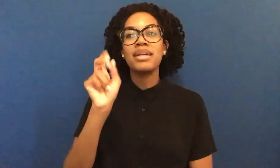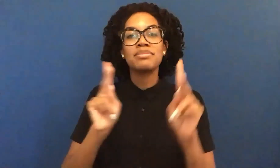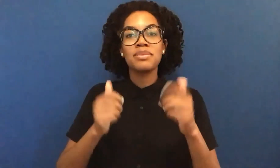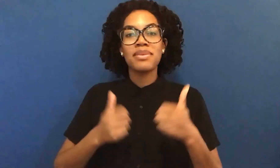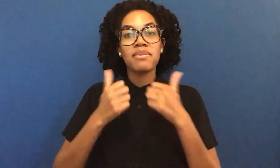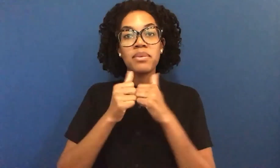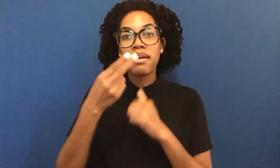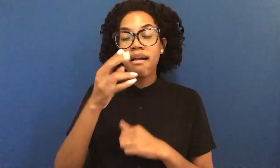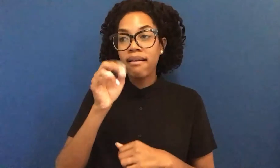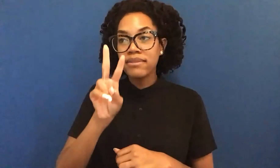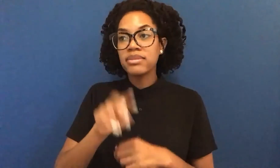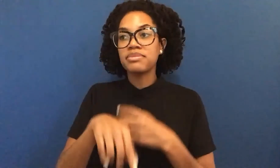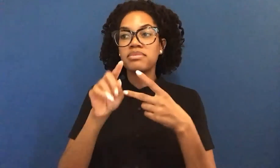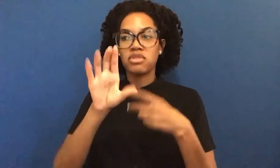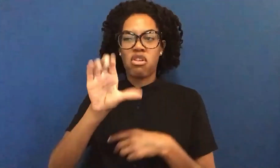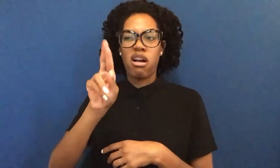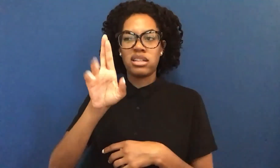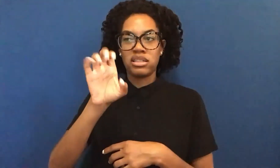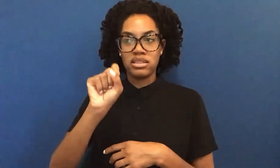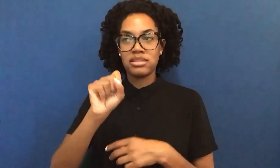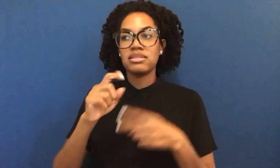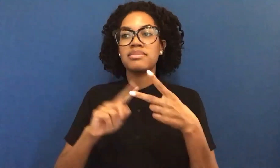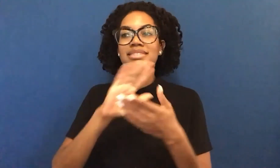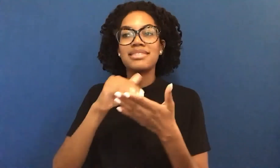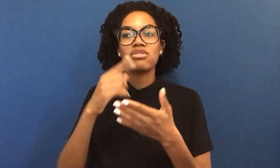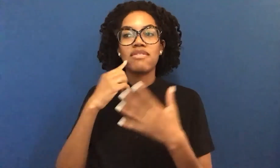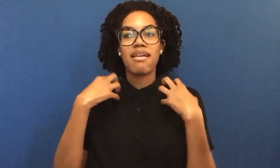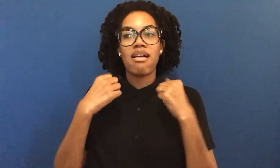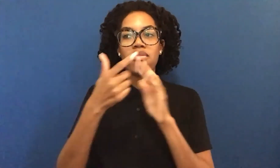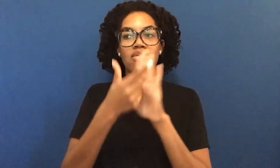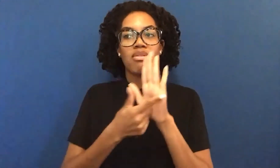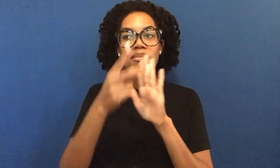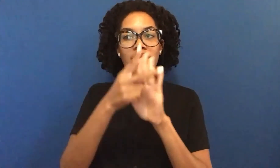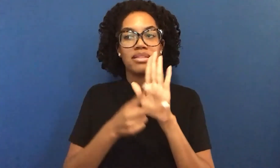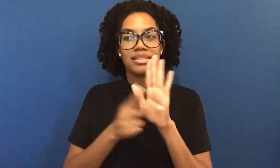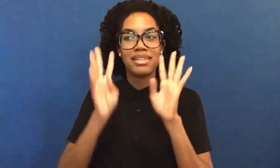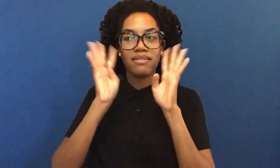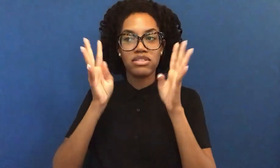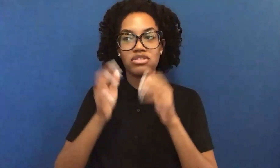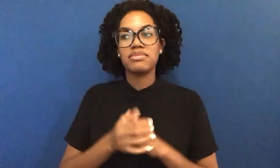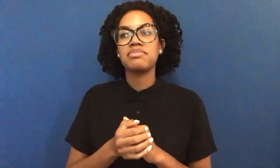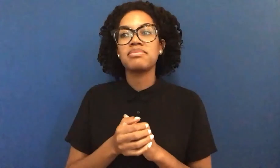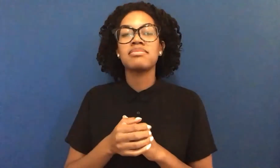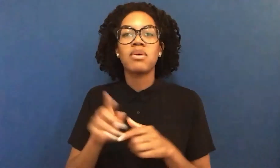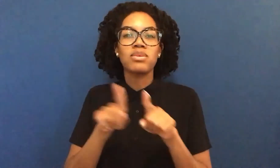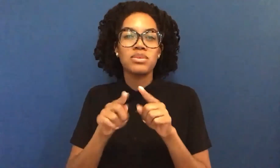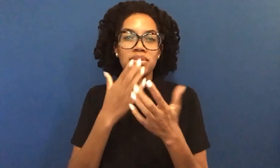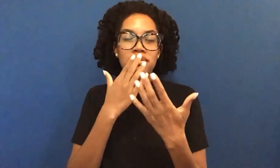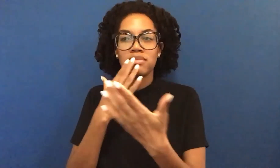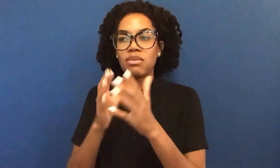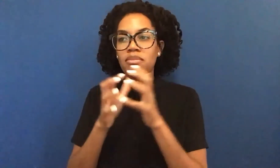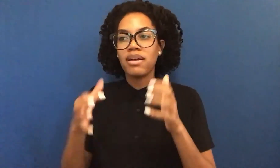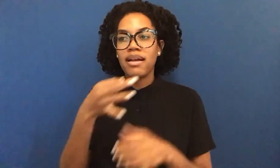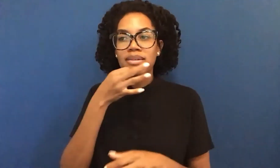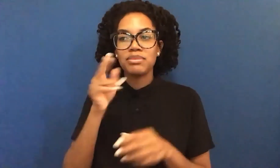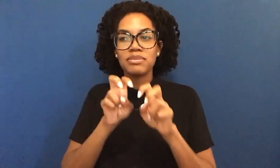expert panelists who are joining us throughout this seminar. And most of all, thanks to all of you advocates for continuing